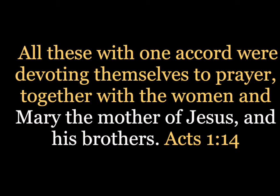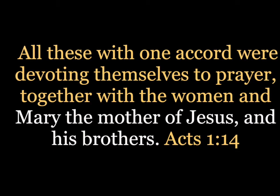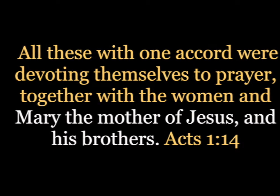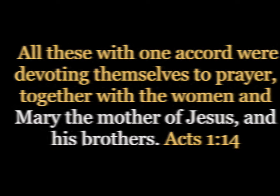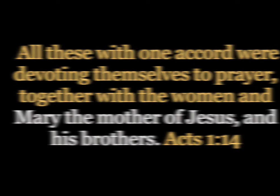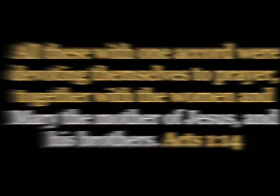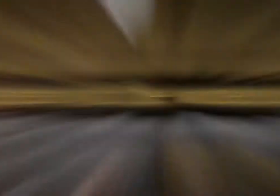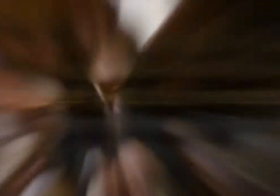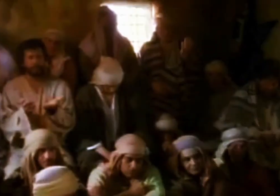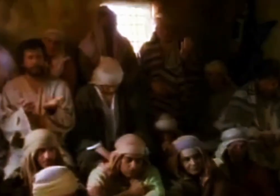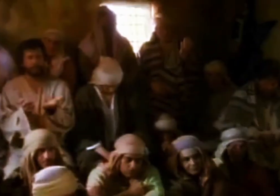1:14.